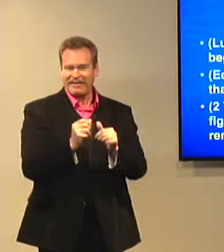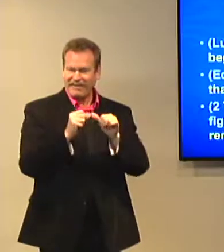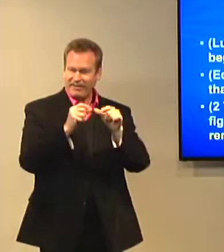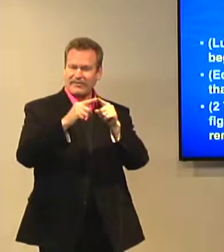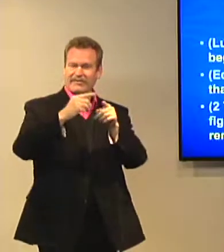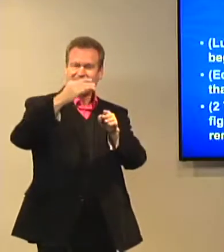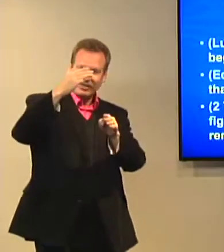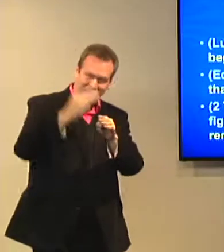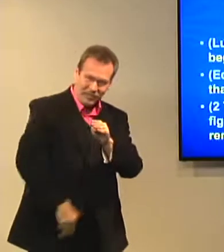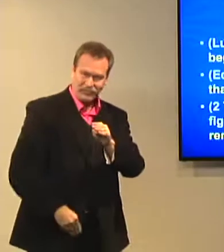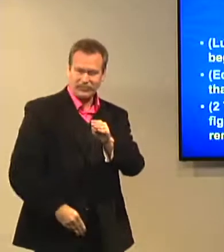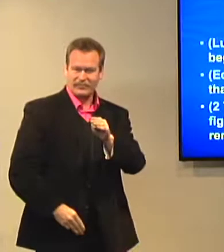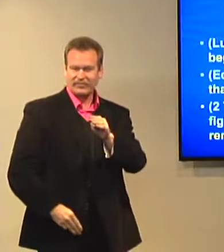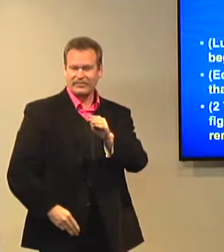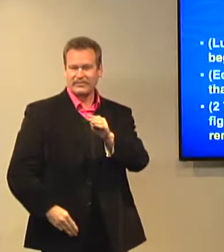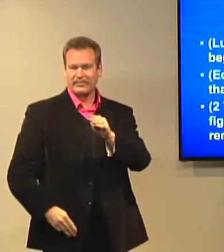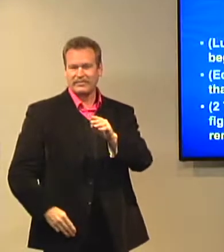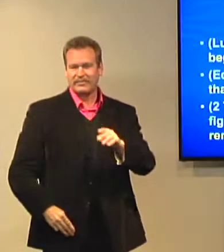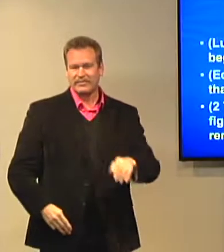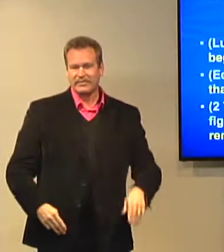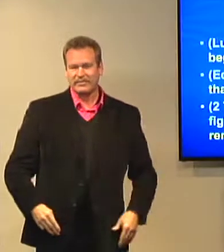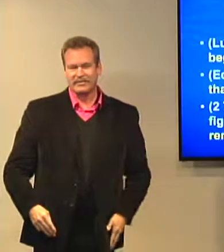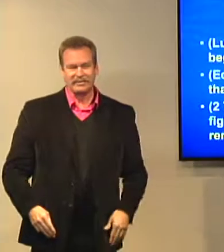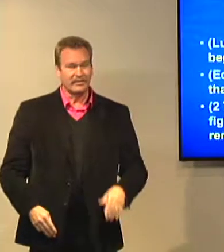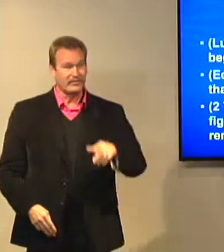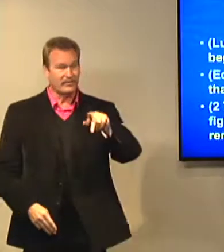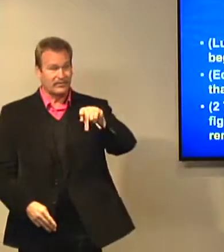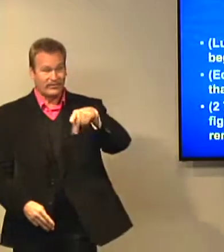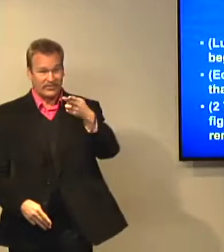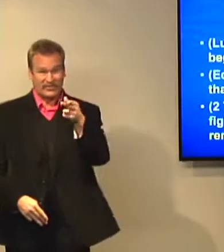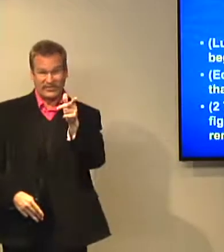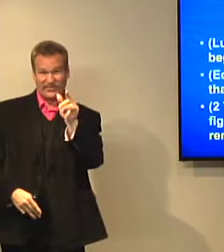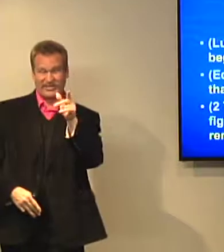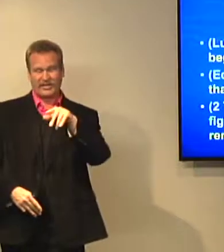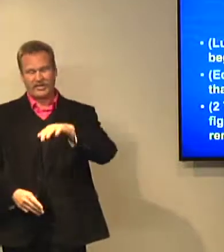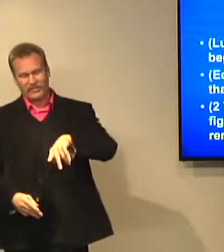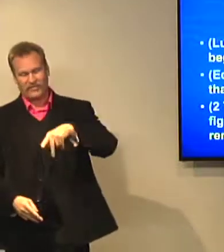Don't stop. Continue to do it to completion.